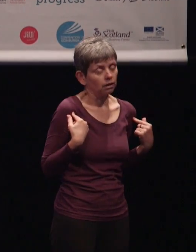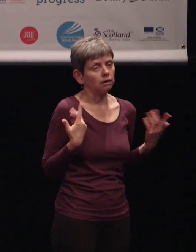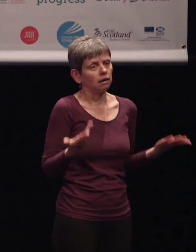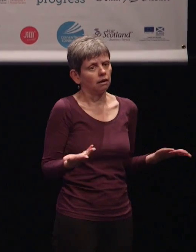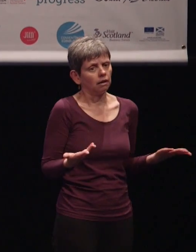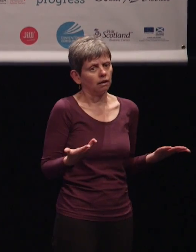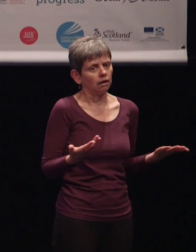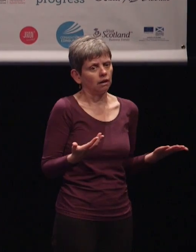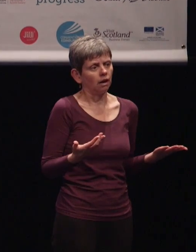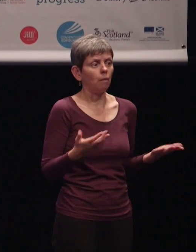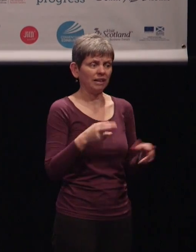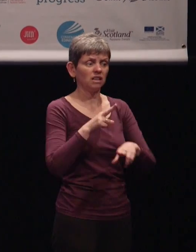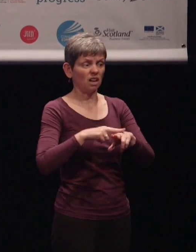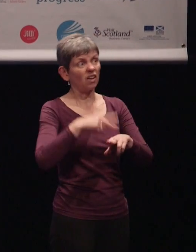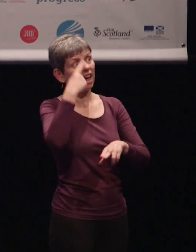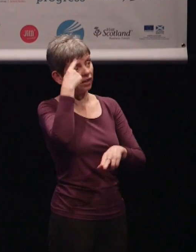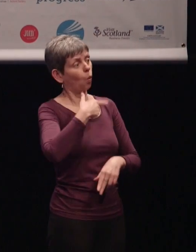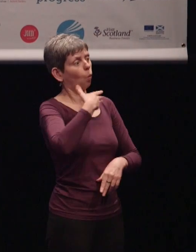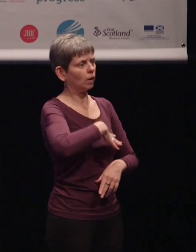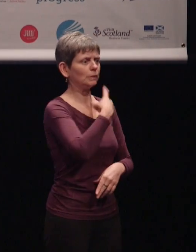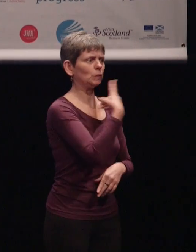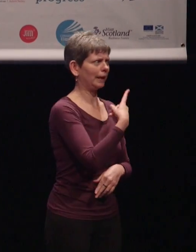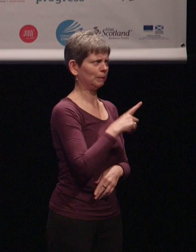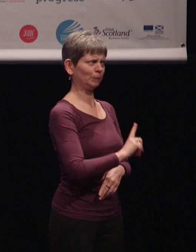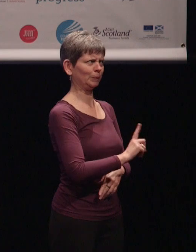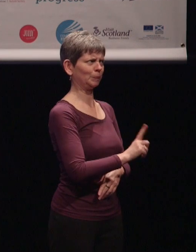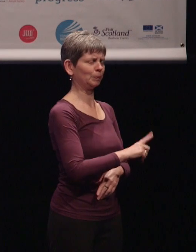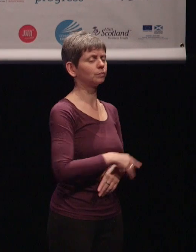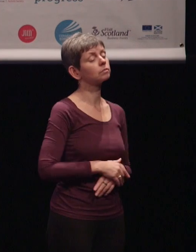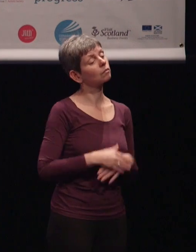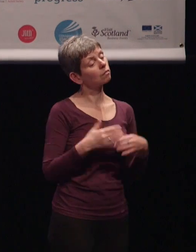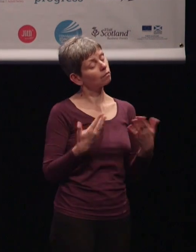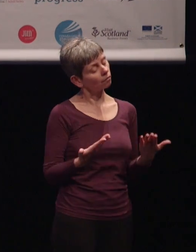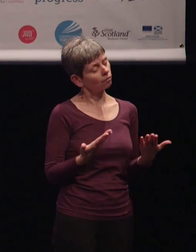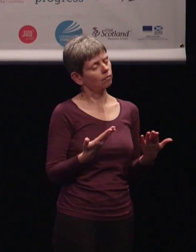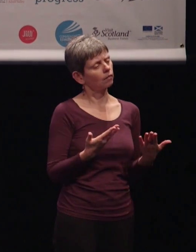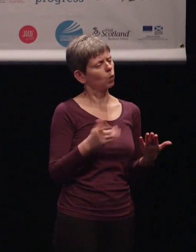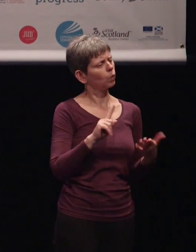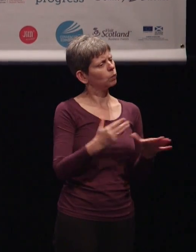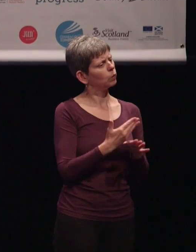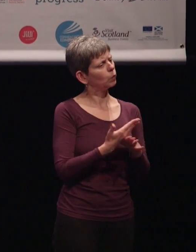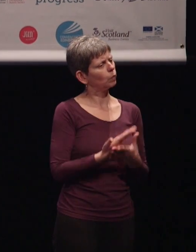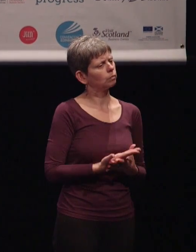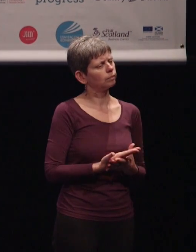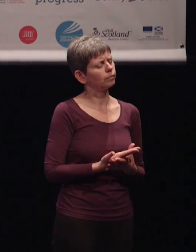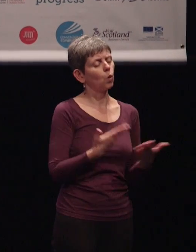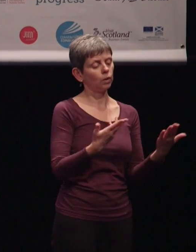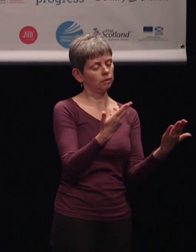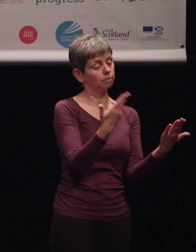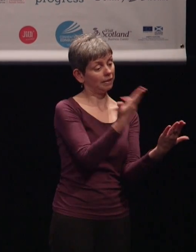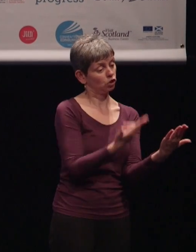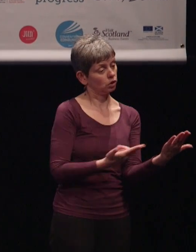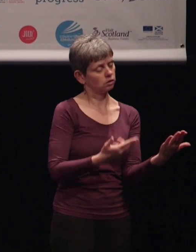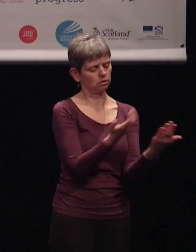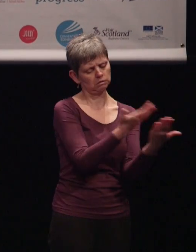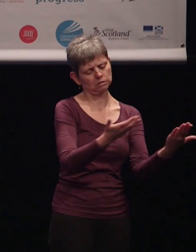staff want to do that. What we did was by drawing pictures and talking